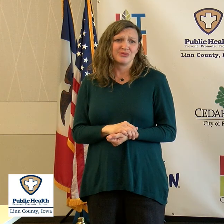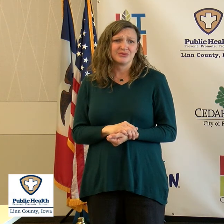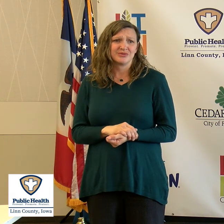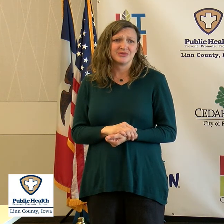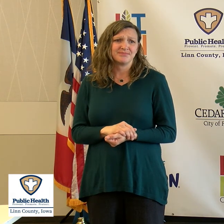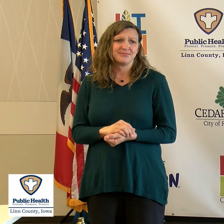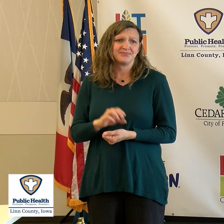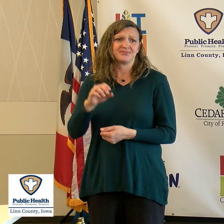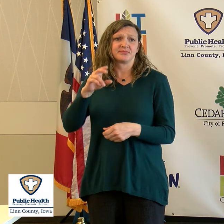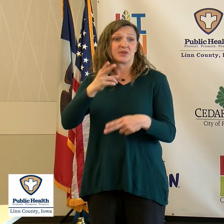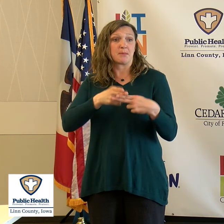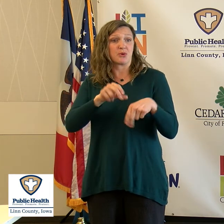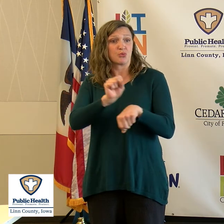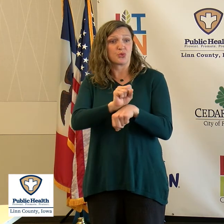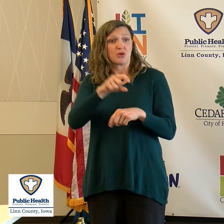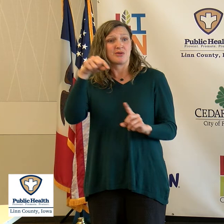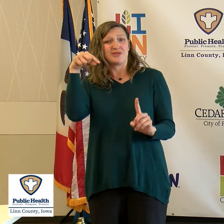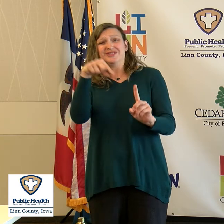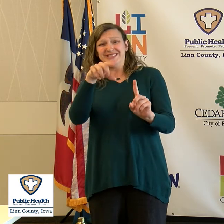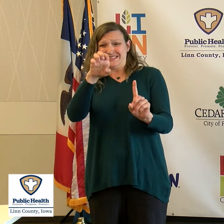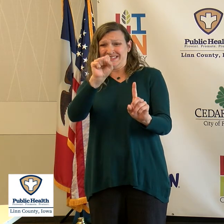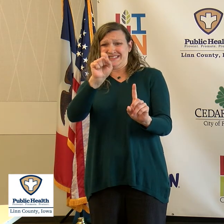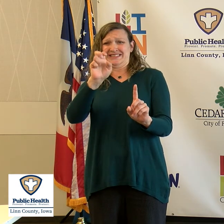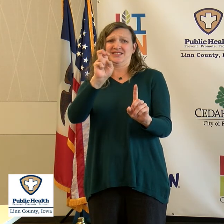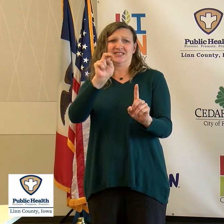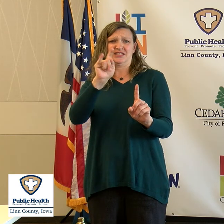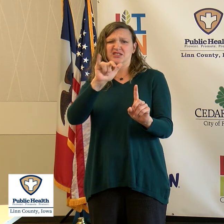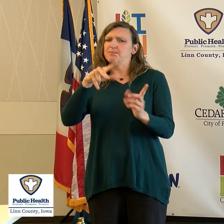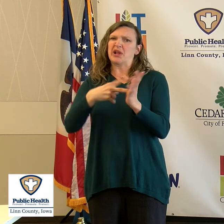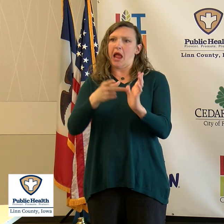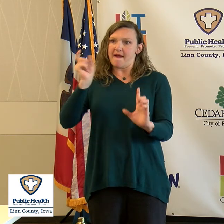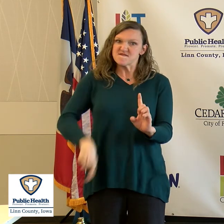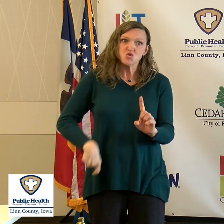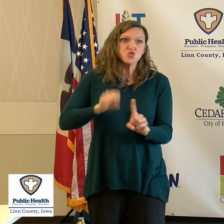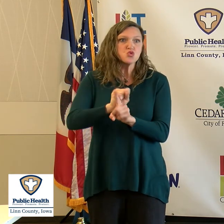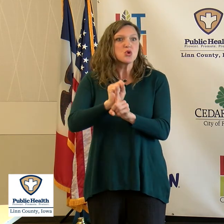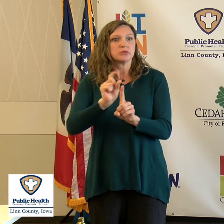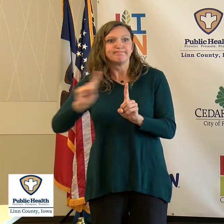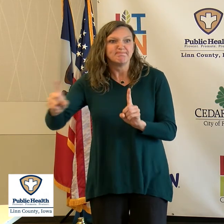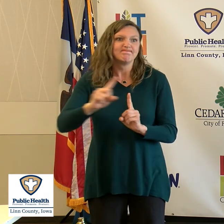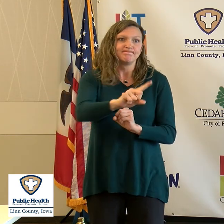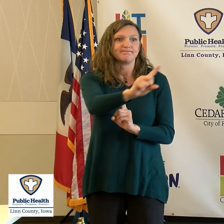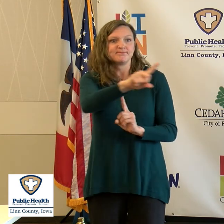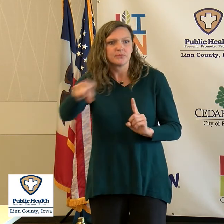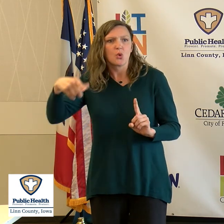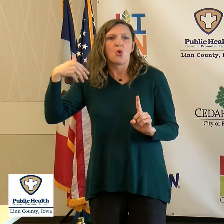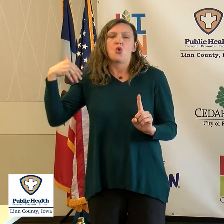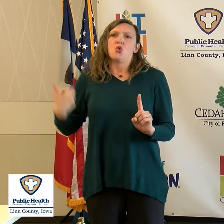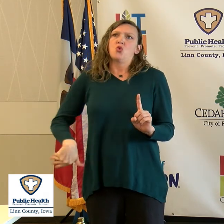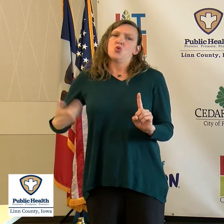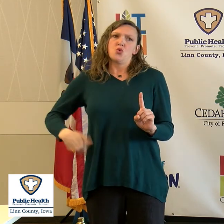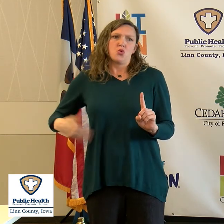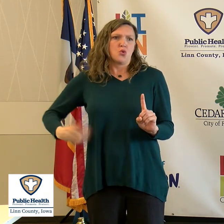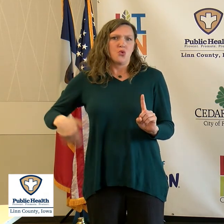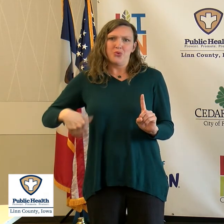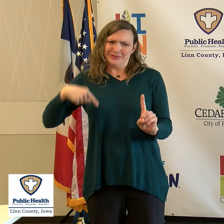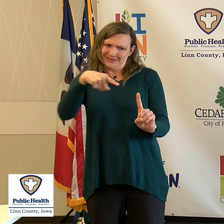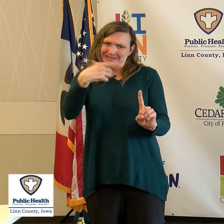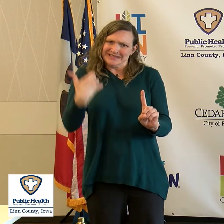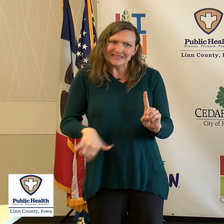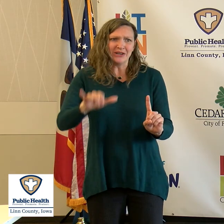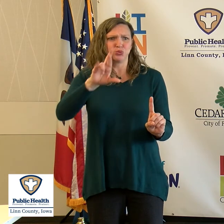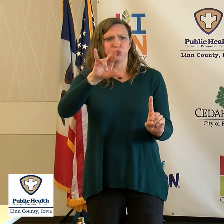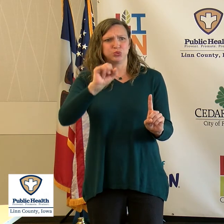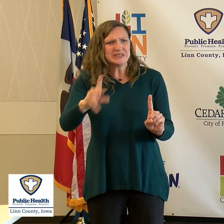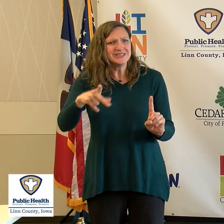but we must be careful not to treat them as if they are expendable. Many of these individuals working in these